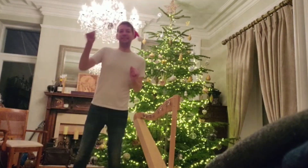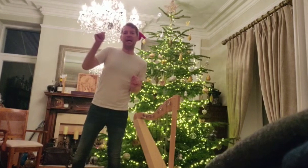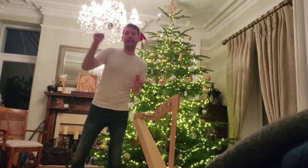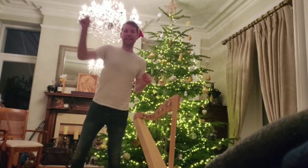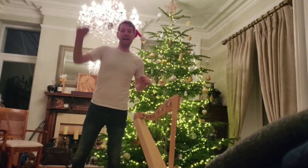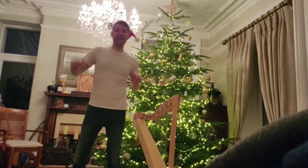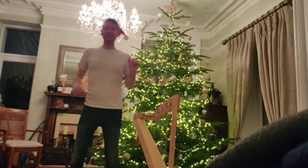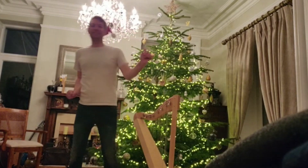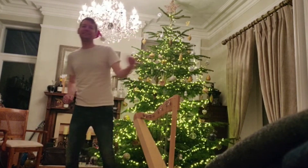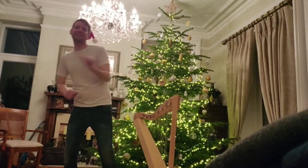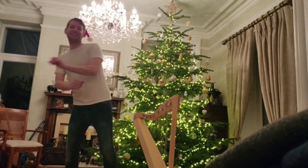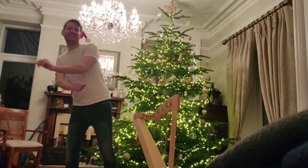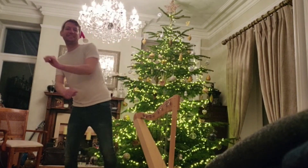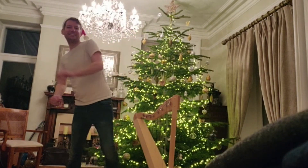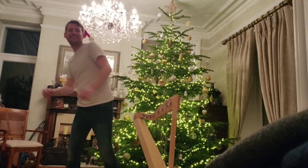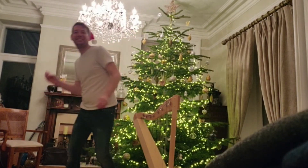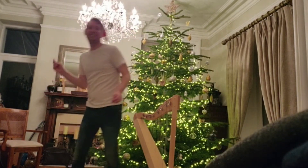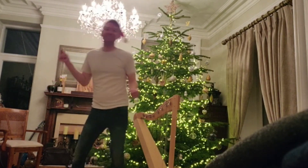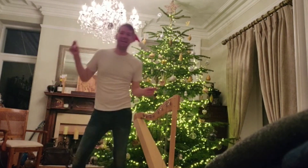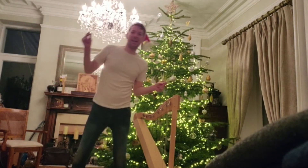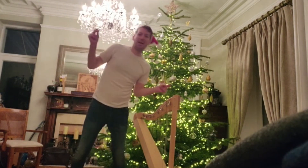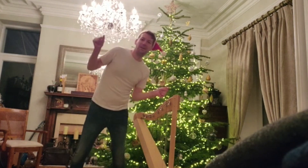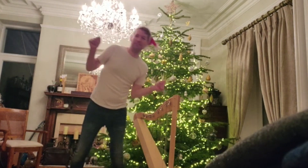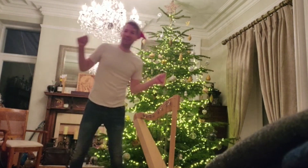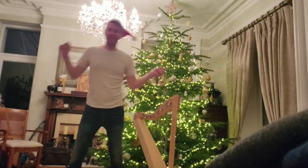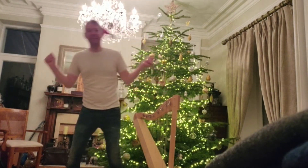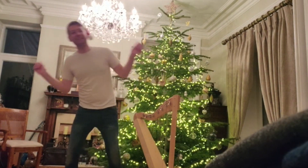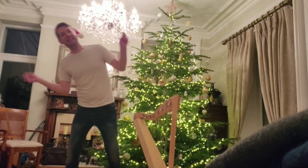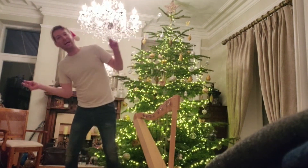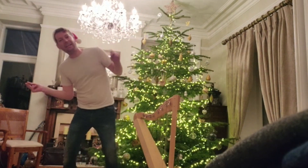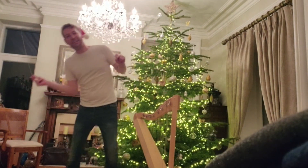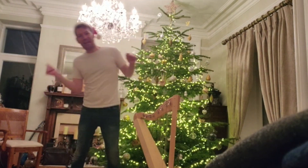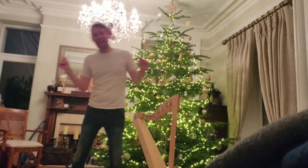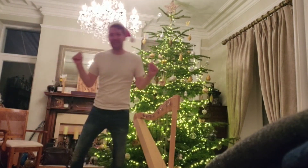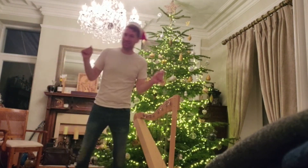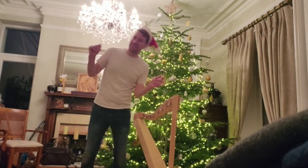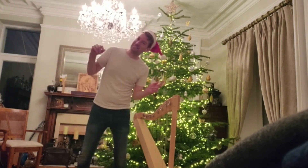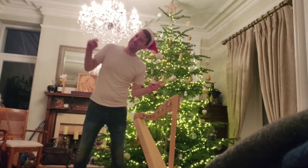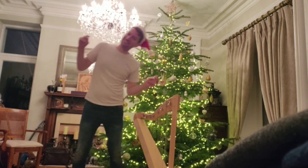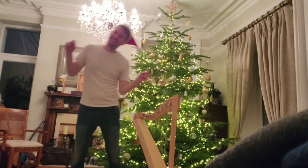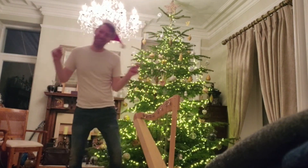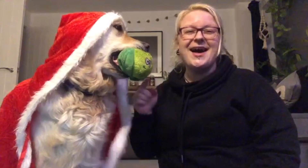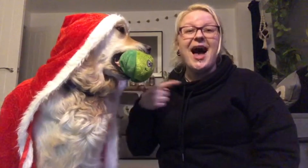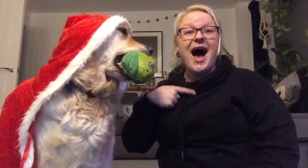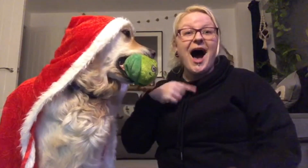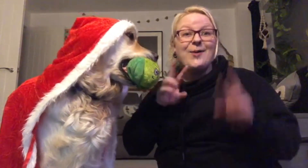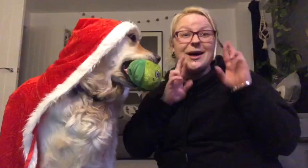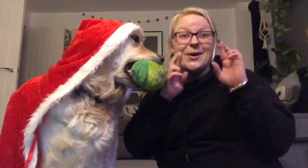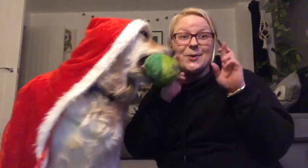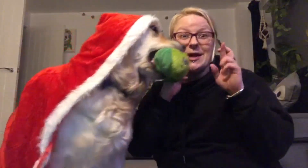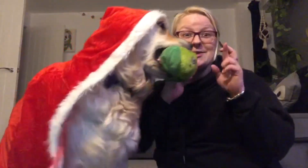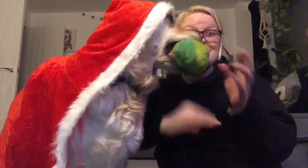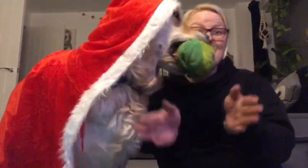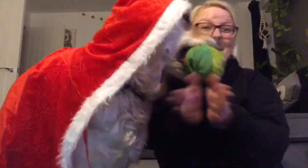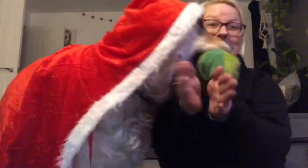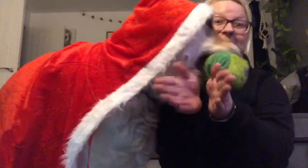Feliz Navidad. Prospero año y felicidad. I want to wish you a